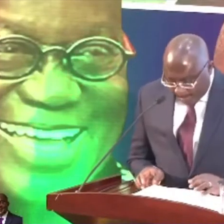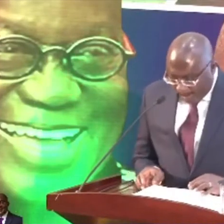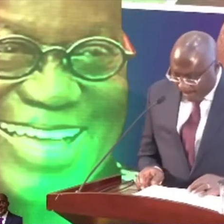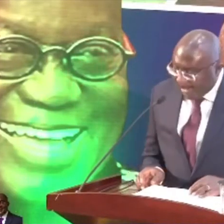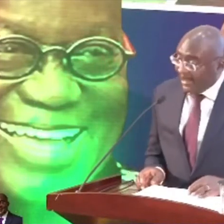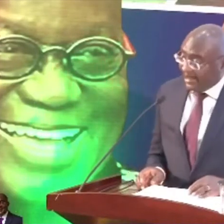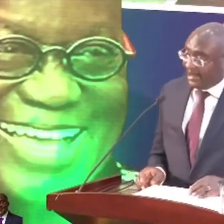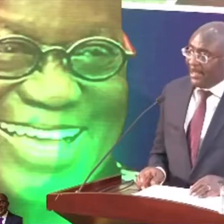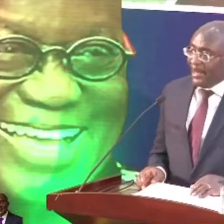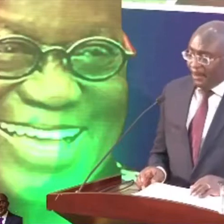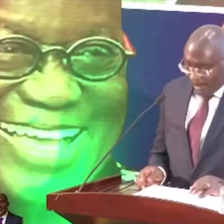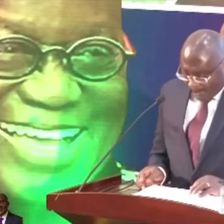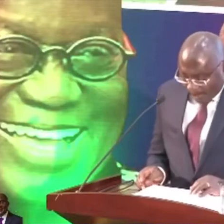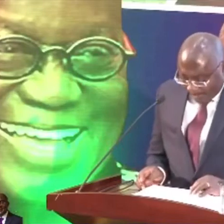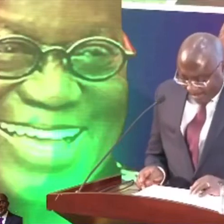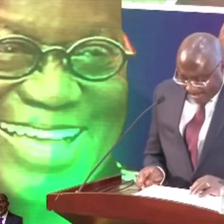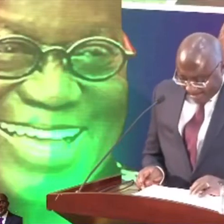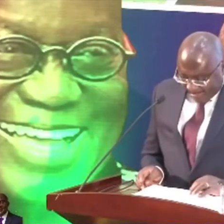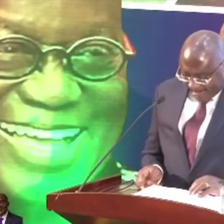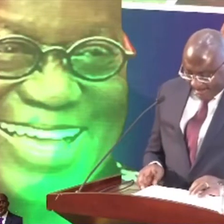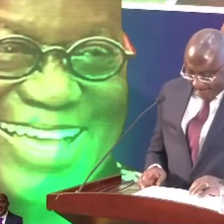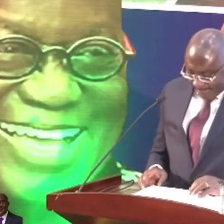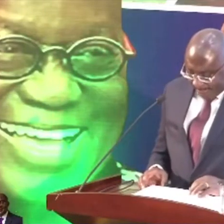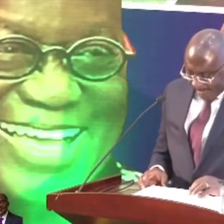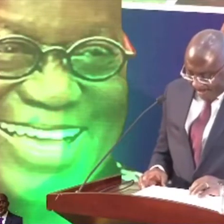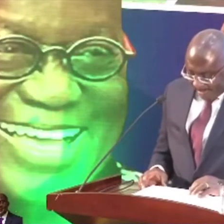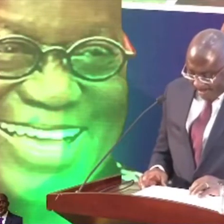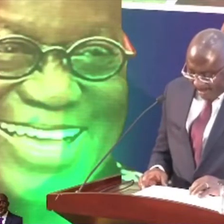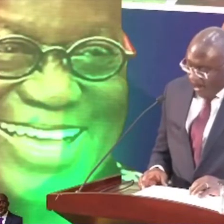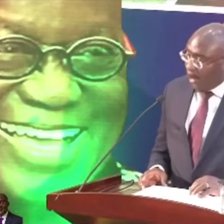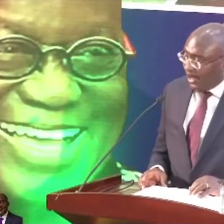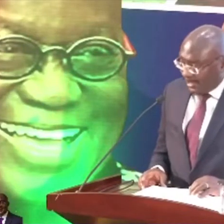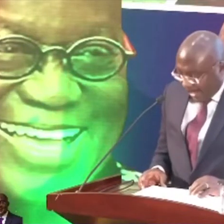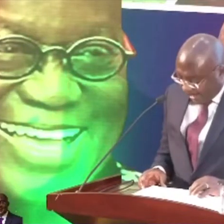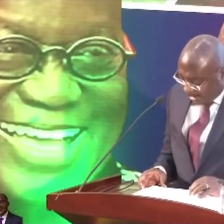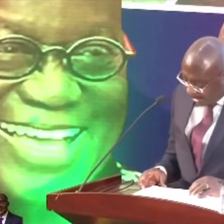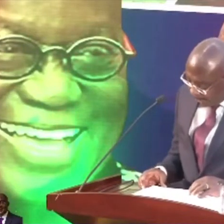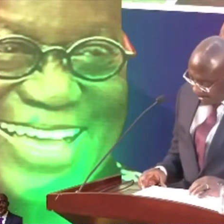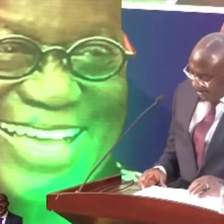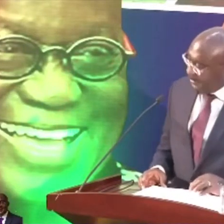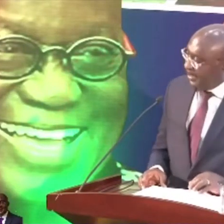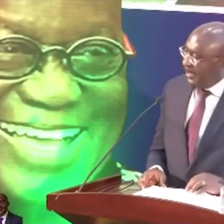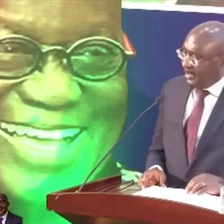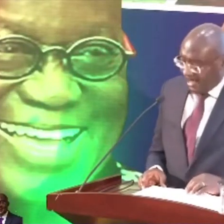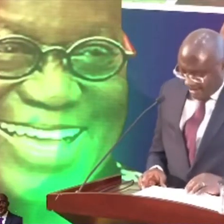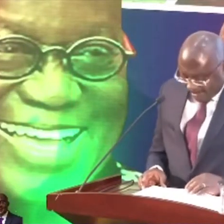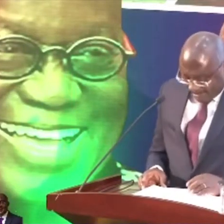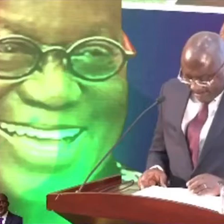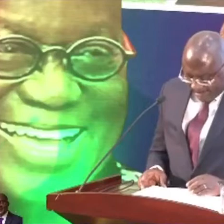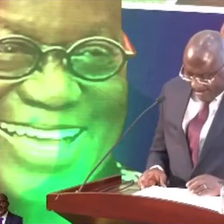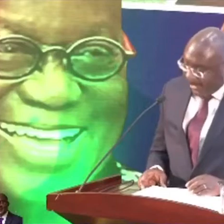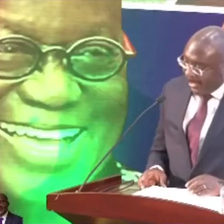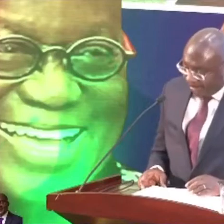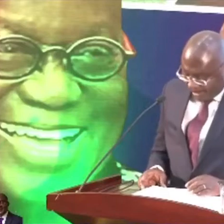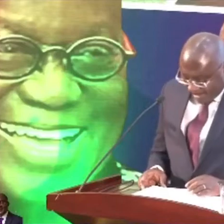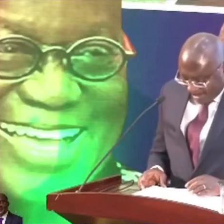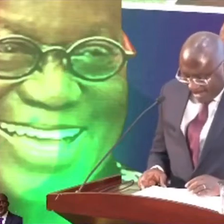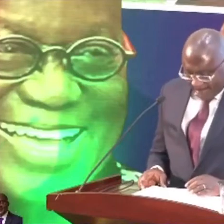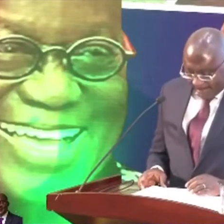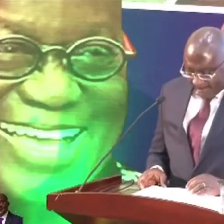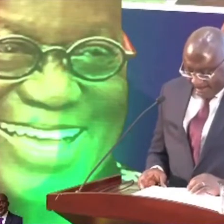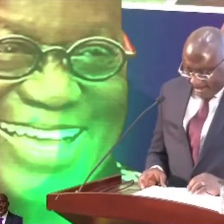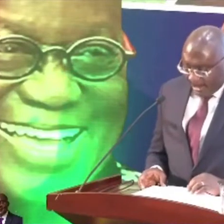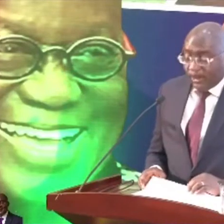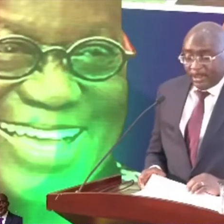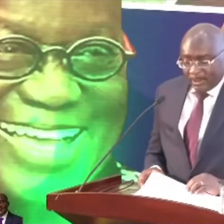to contend with COVID-19, all its hardships, changes in our everyday